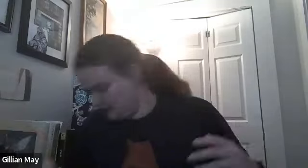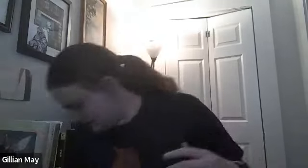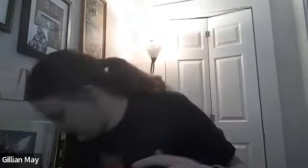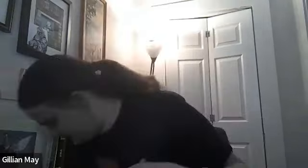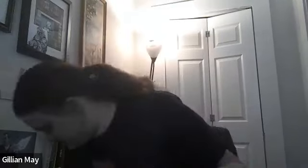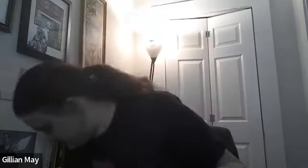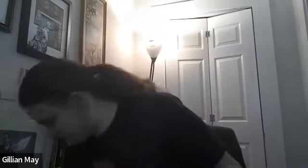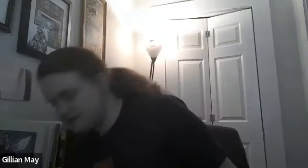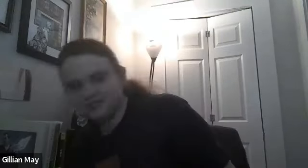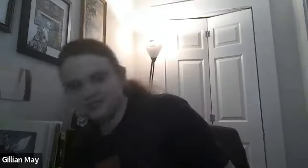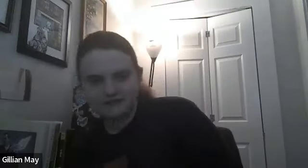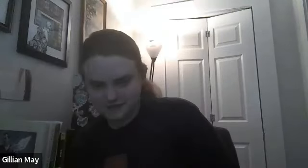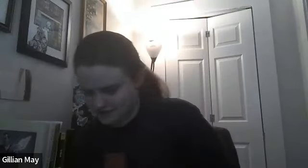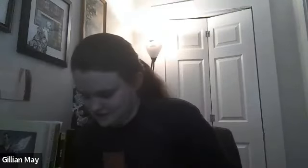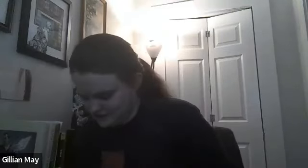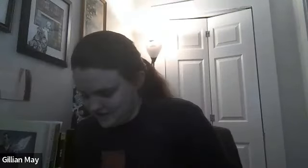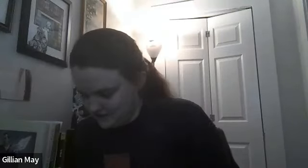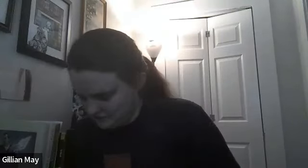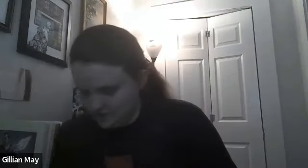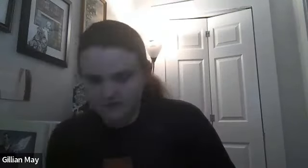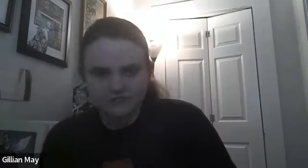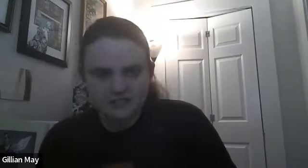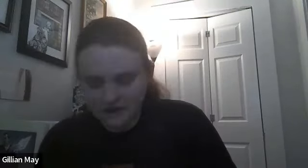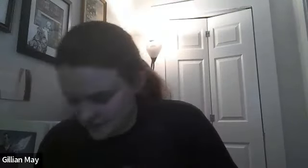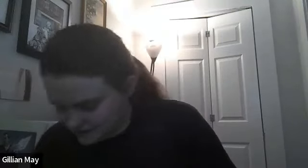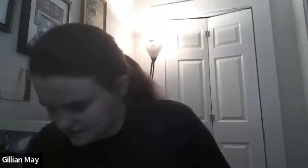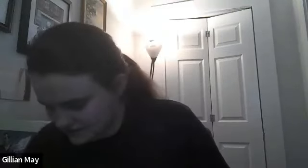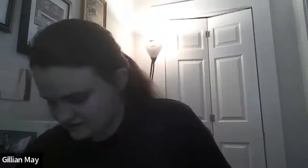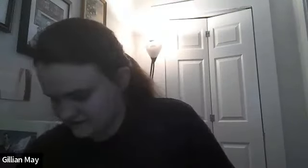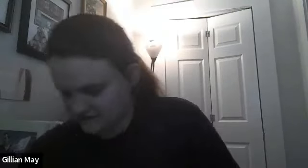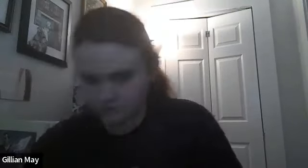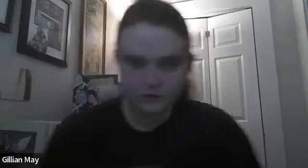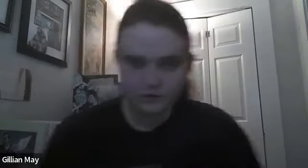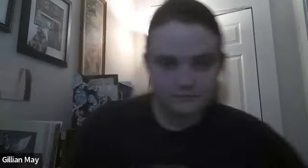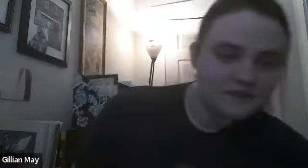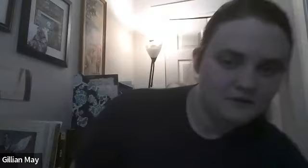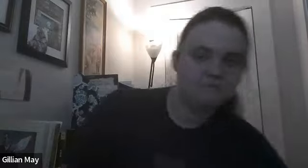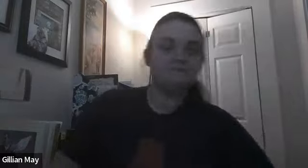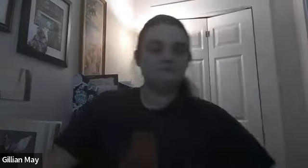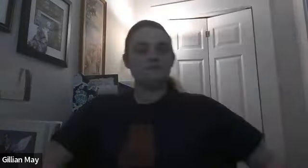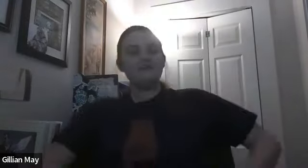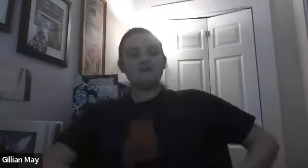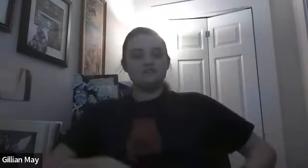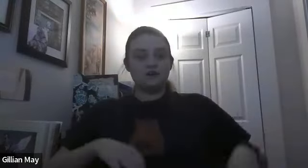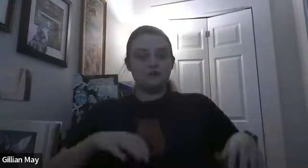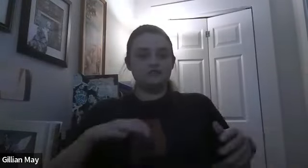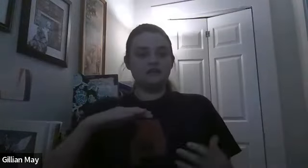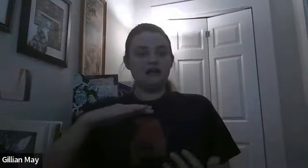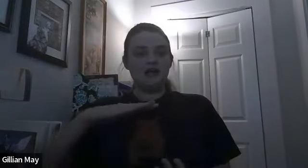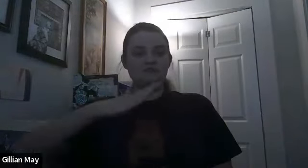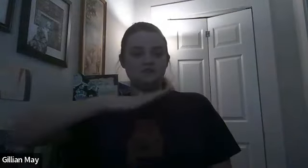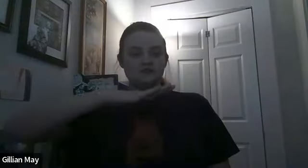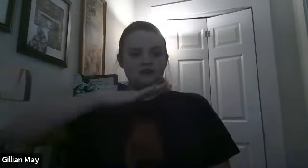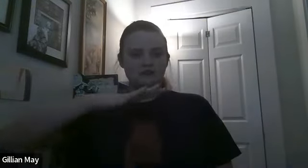I can't. This space, she's got such. I love my mother, but she's got a thousand things in this little room. Okay. So, what you're going to have is you're going to have.